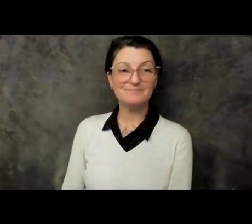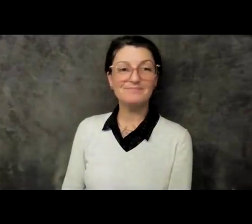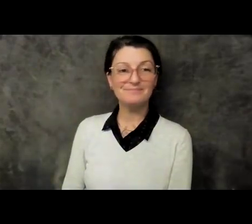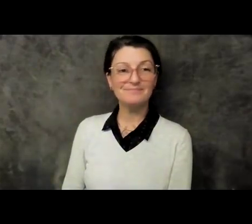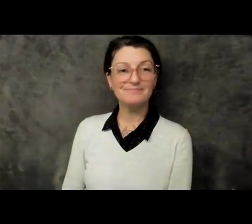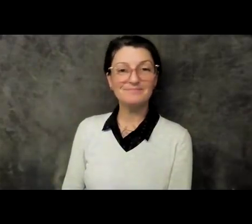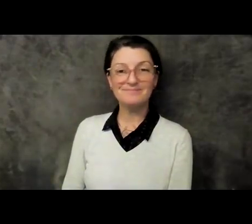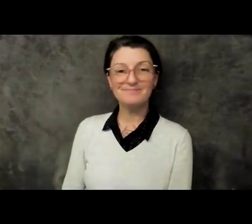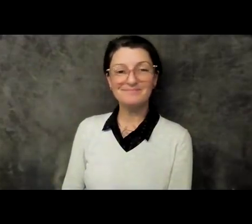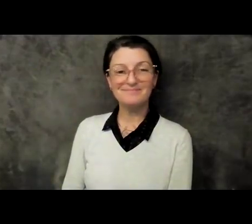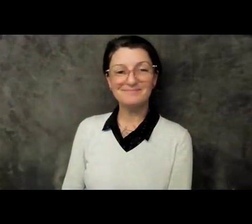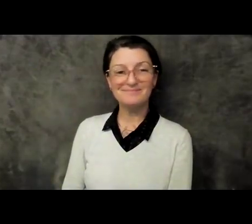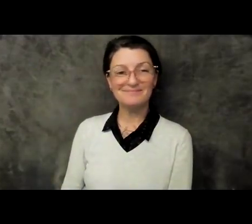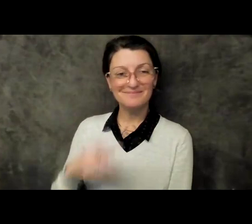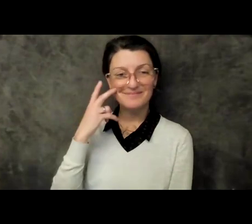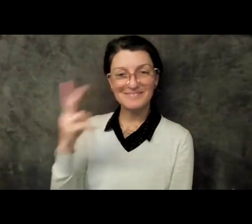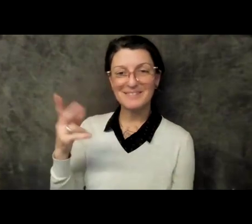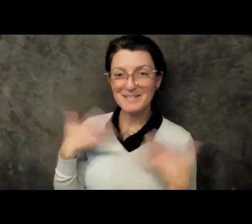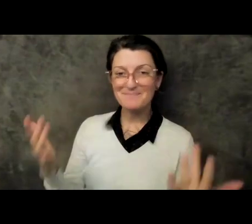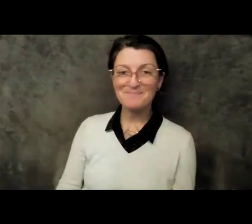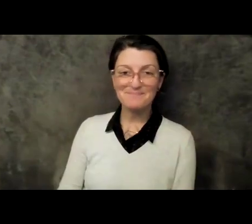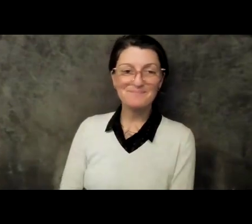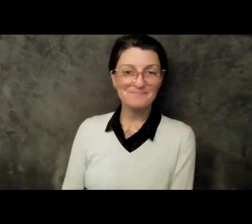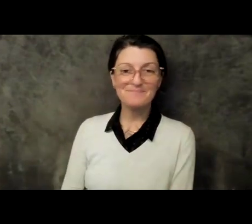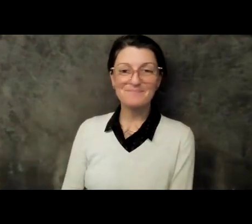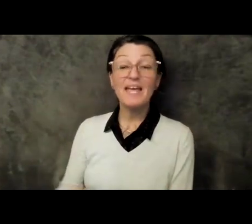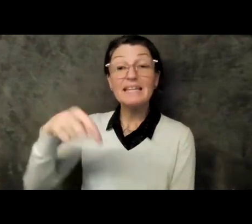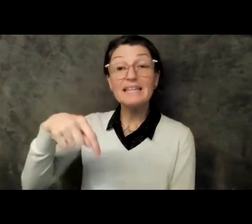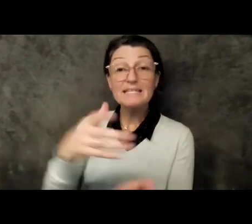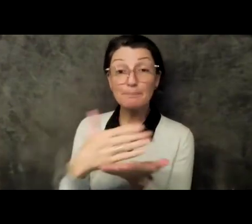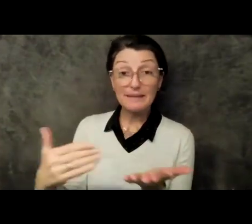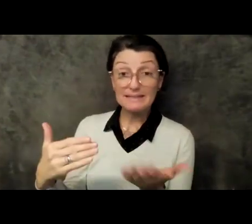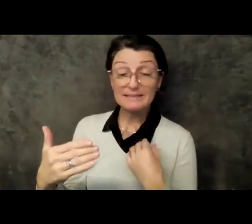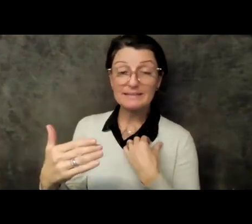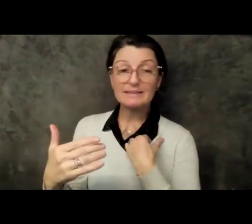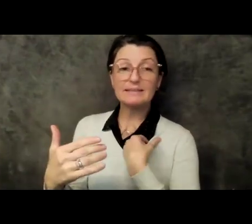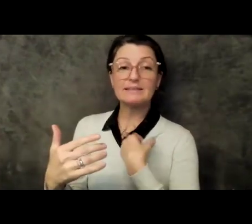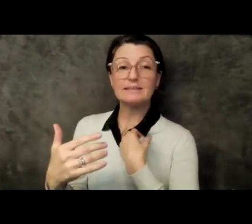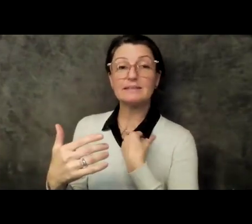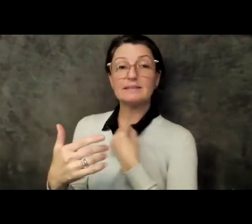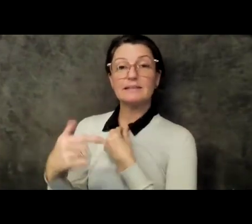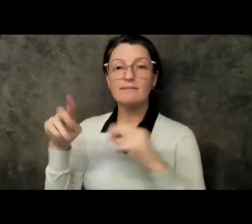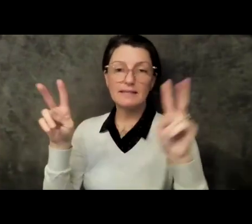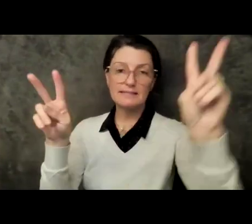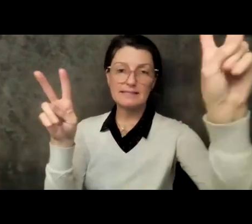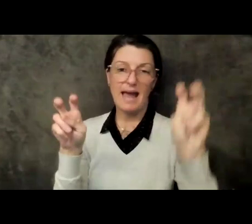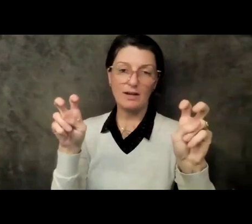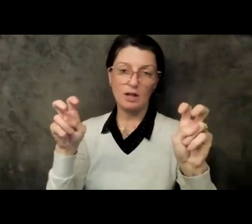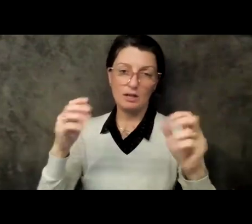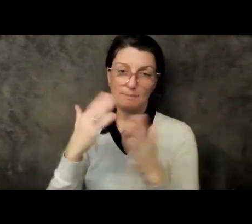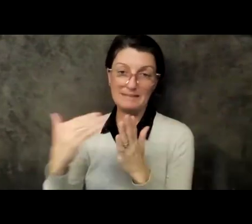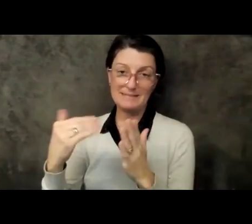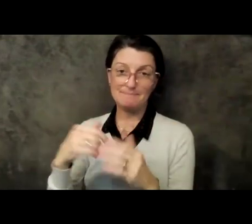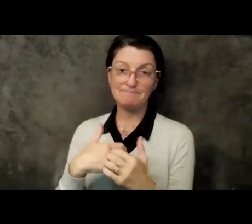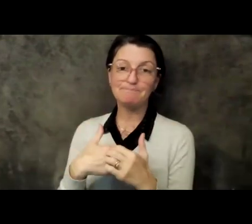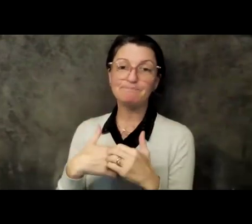have at it, see what's what. So this is a piece, this is actually the title piece